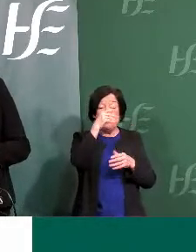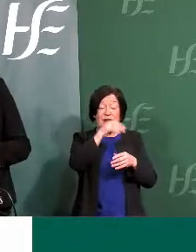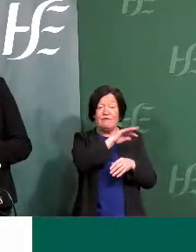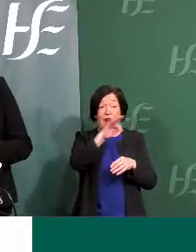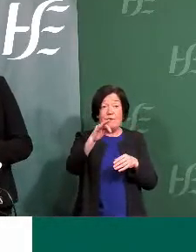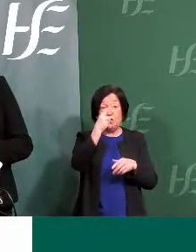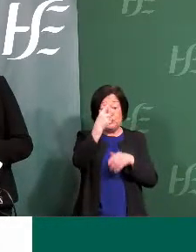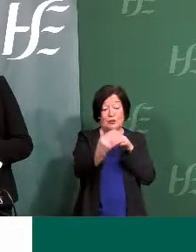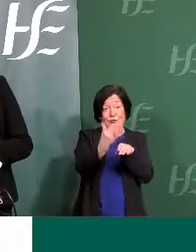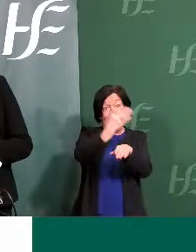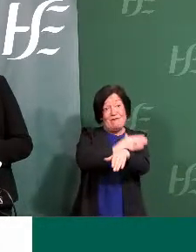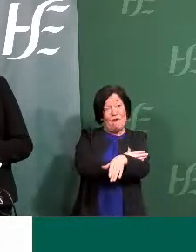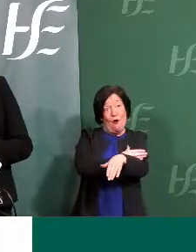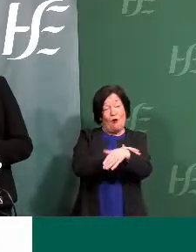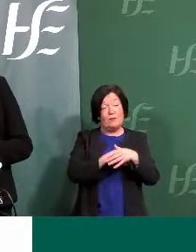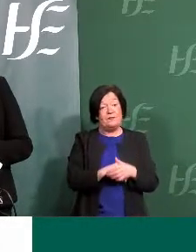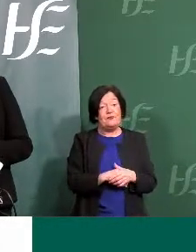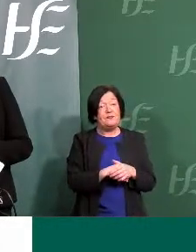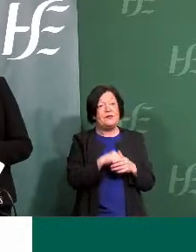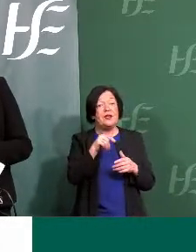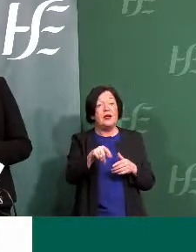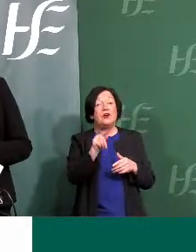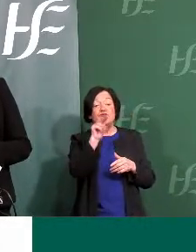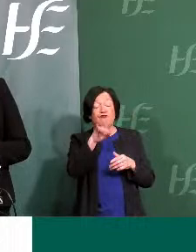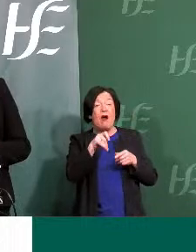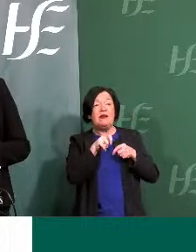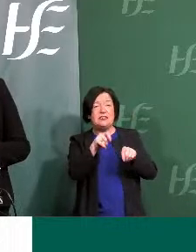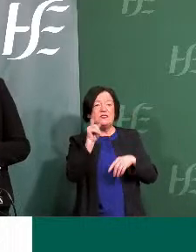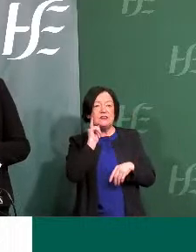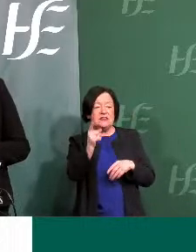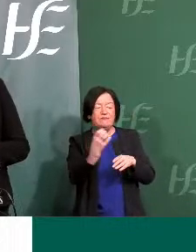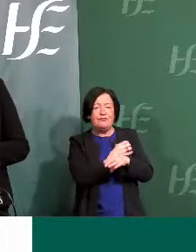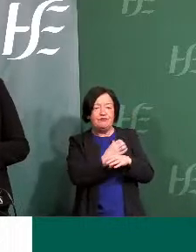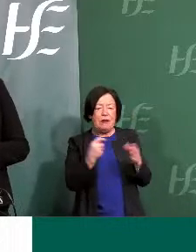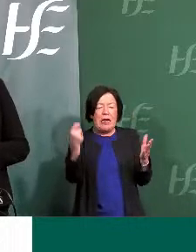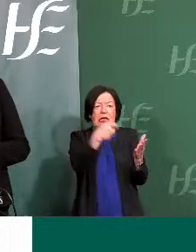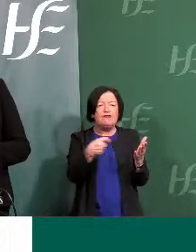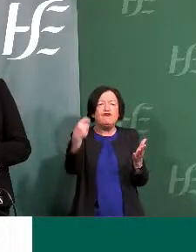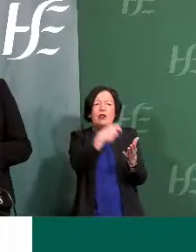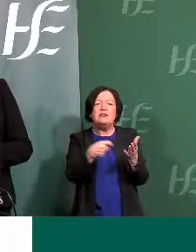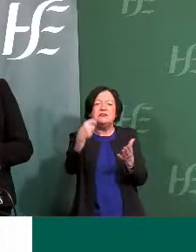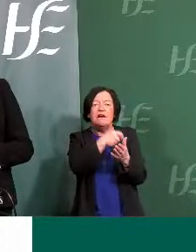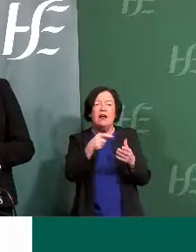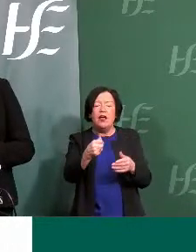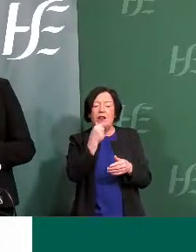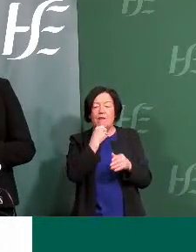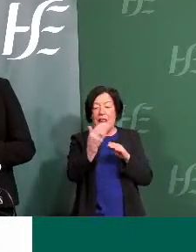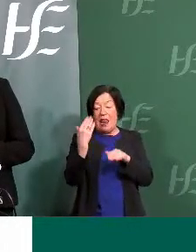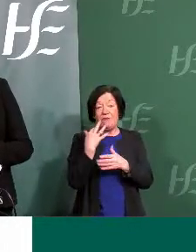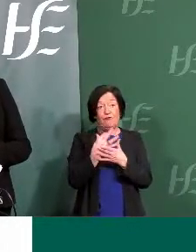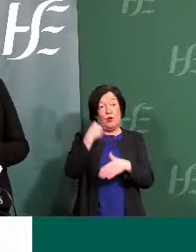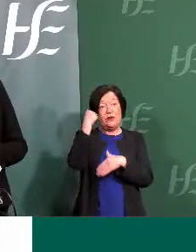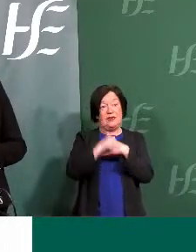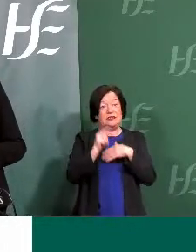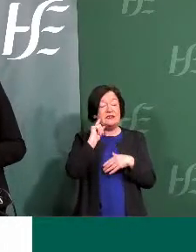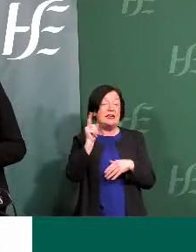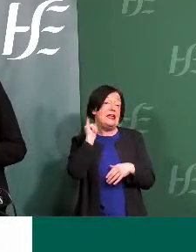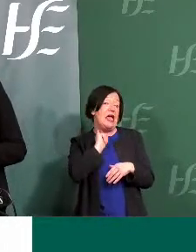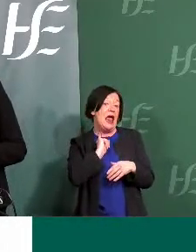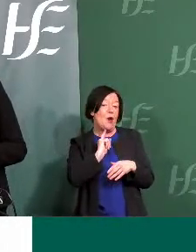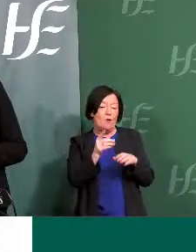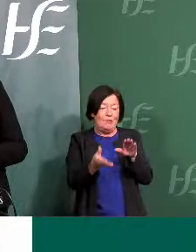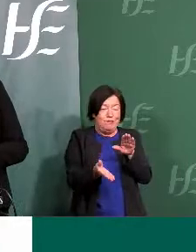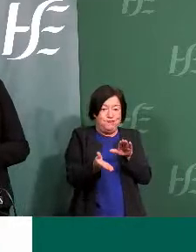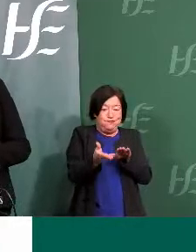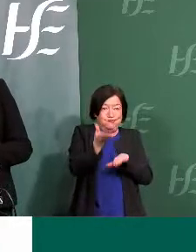ago. In terms of trolleys, we have seen, I suppose, a continual increase now in trolleys in the last number of days. There you can see the yellow line climbing